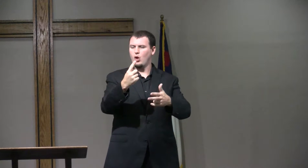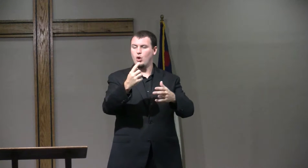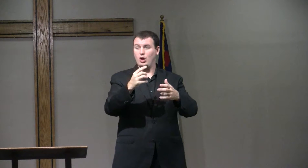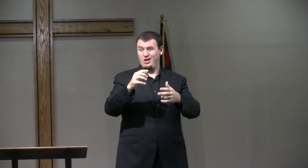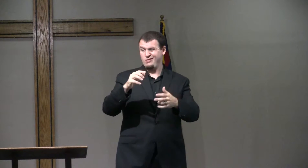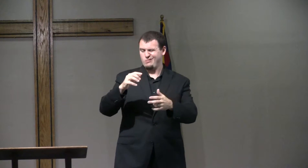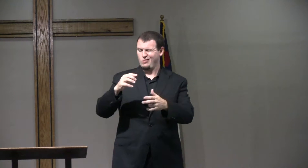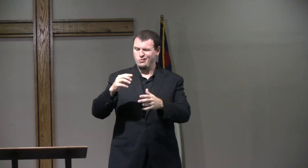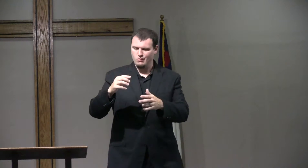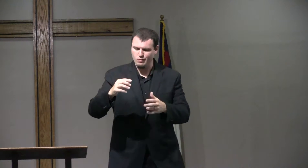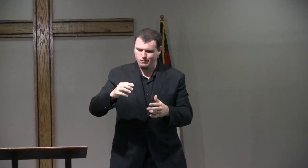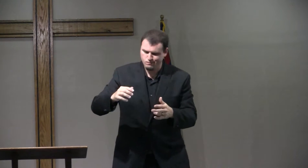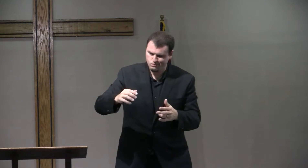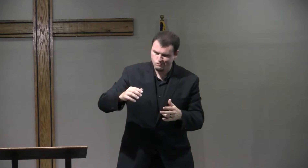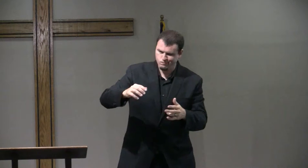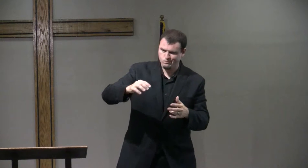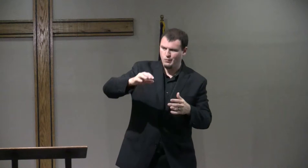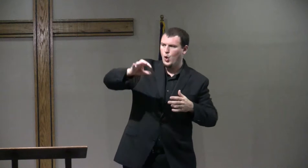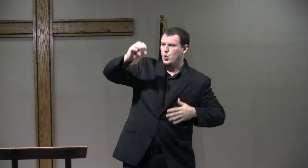You're calling someone